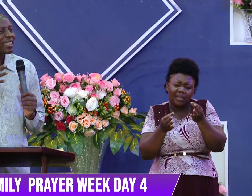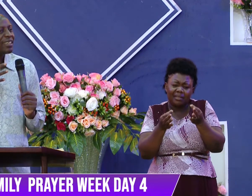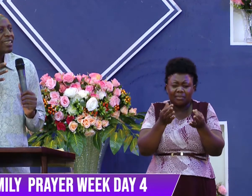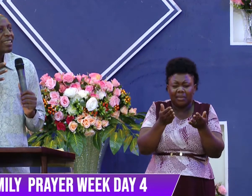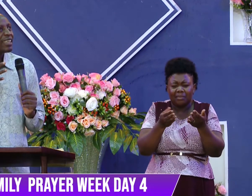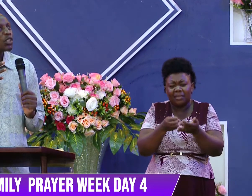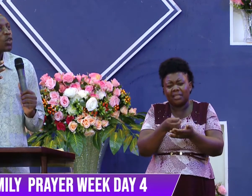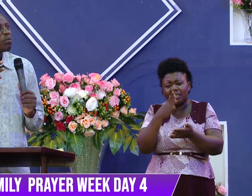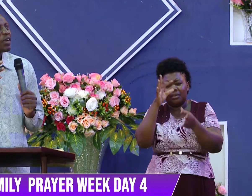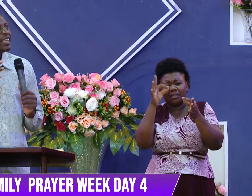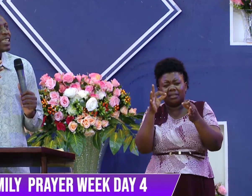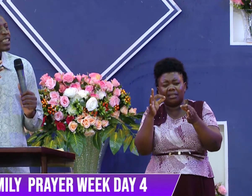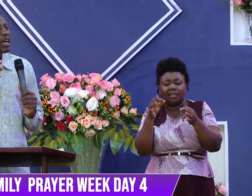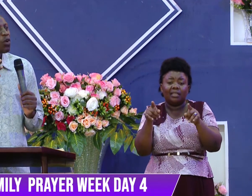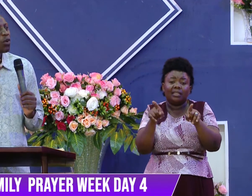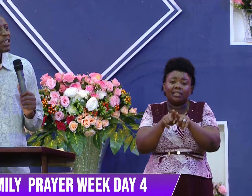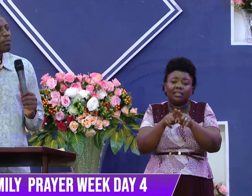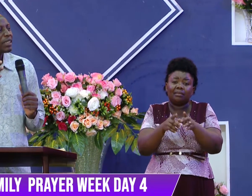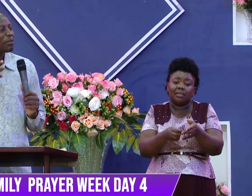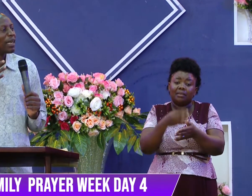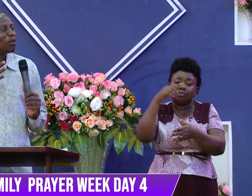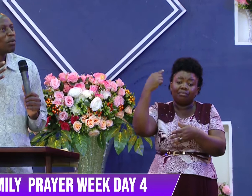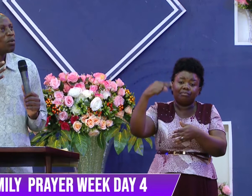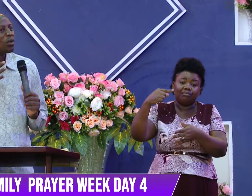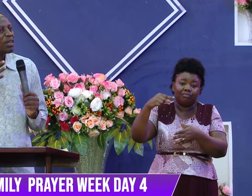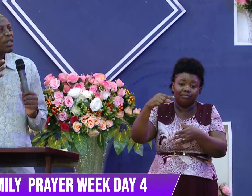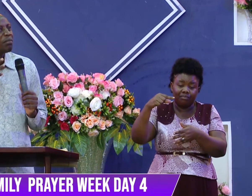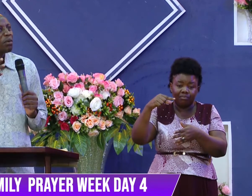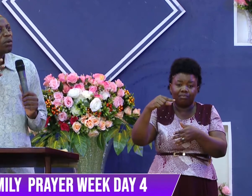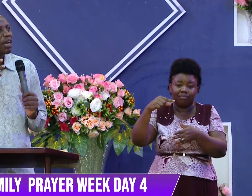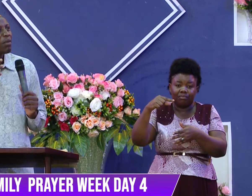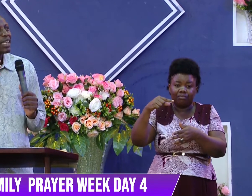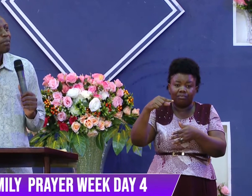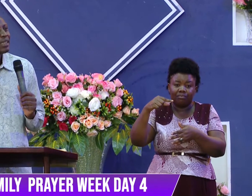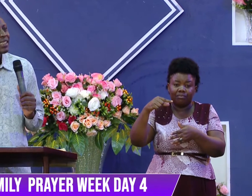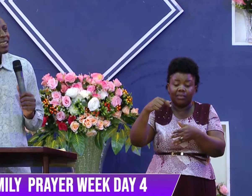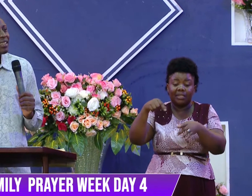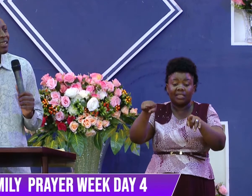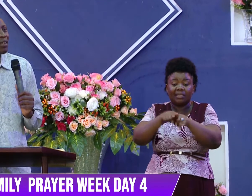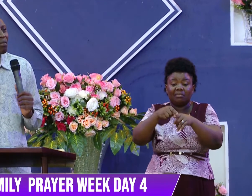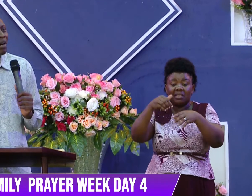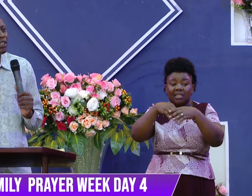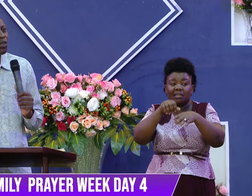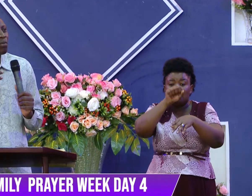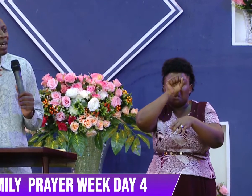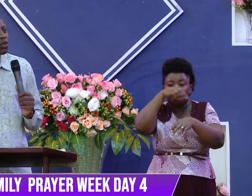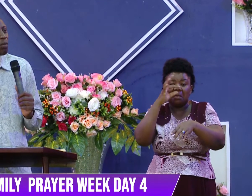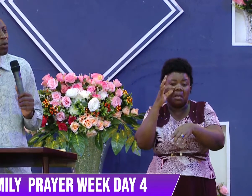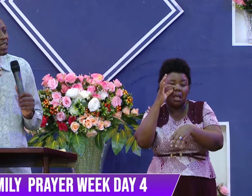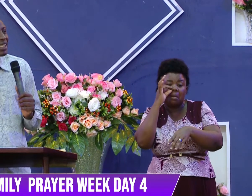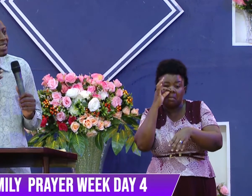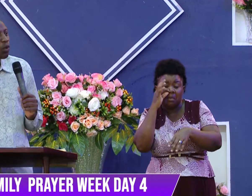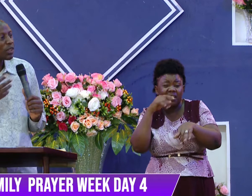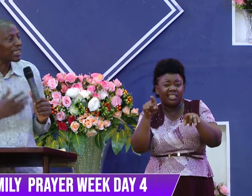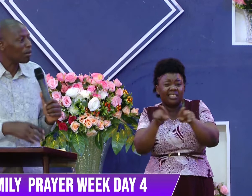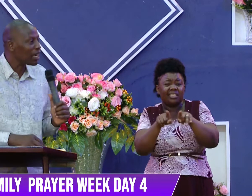nti ng'ekyomuwendo ekya golodi bwe kibeera mu kamwa k'embizi bw'atyo n'omukazi